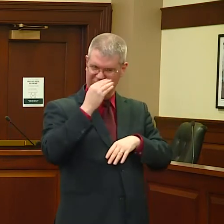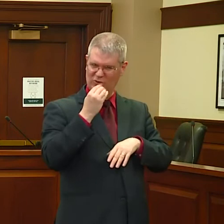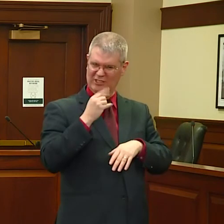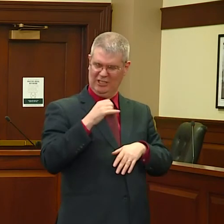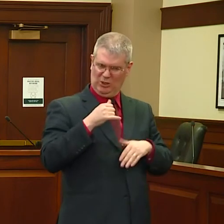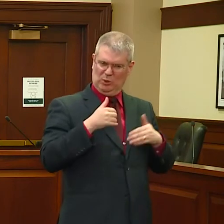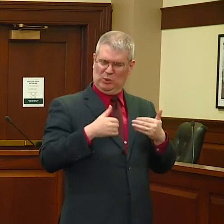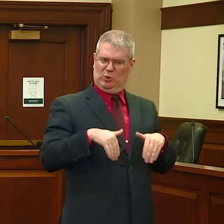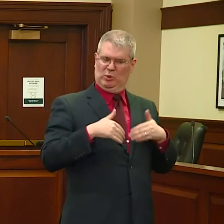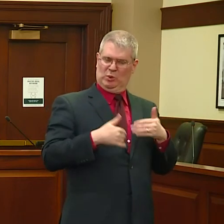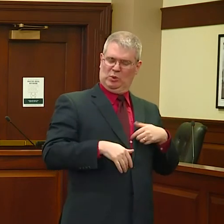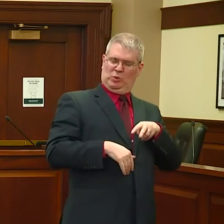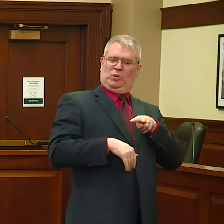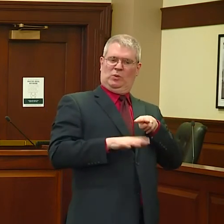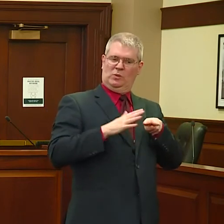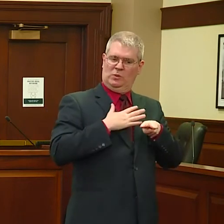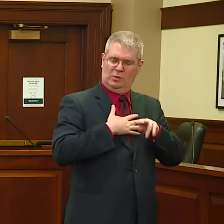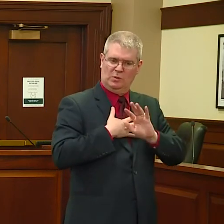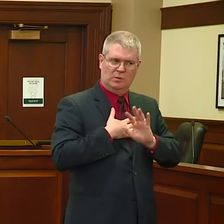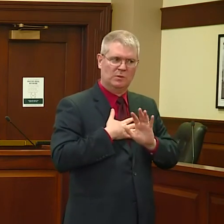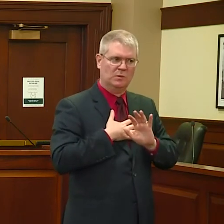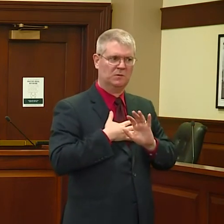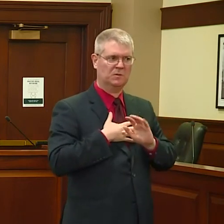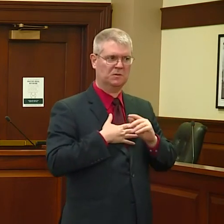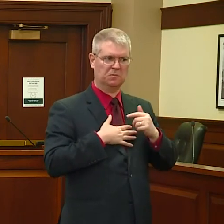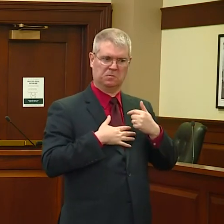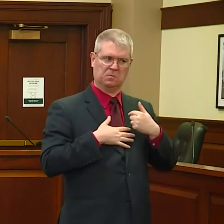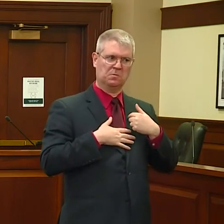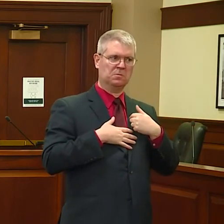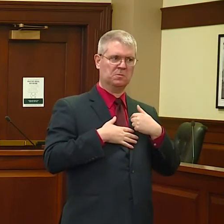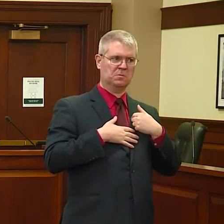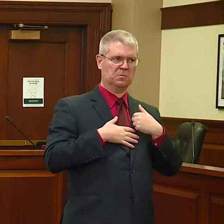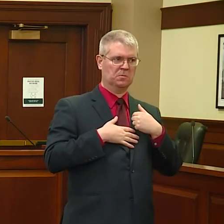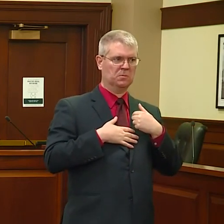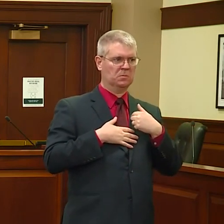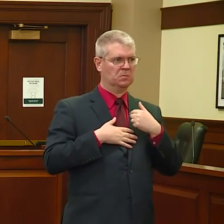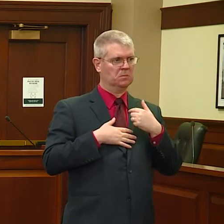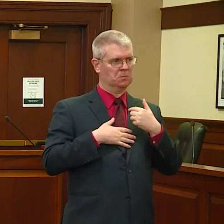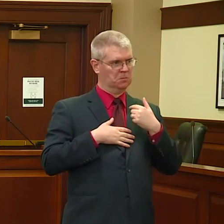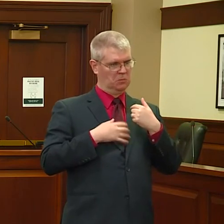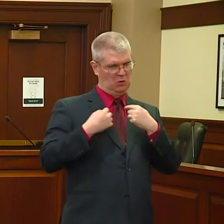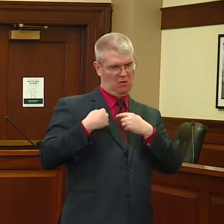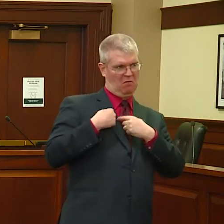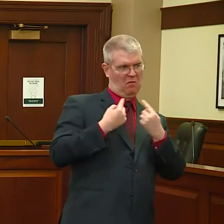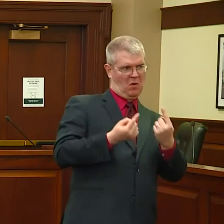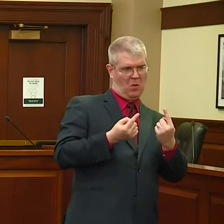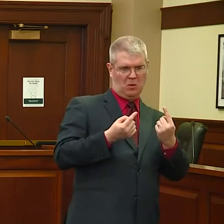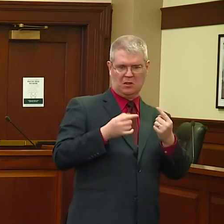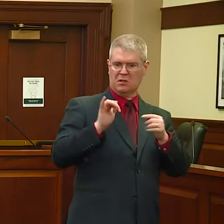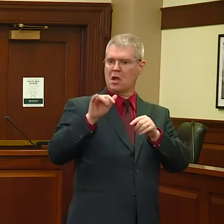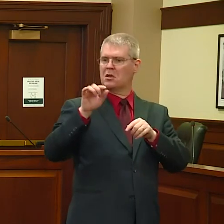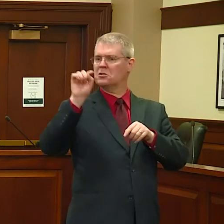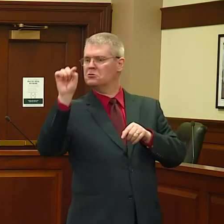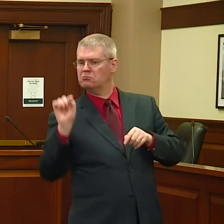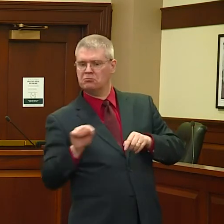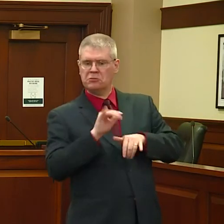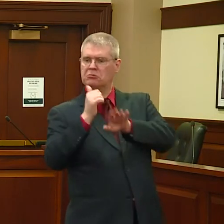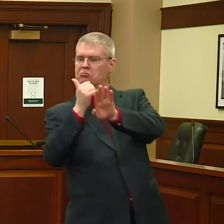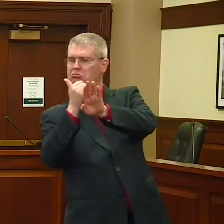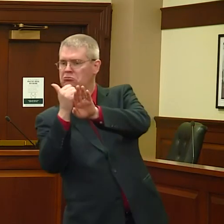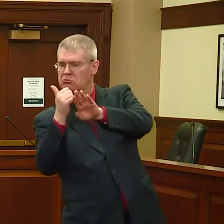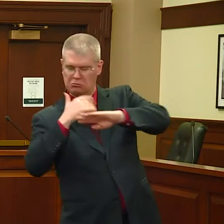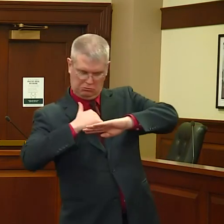got multiple cities where they've got mask ordinances. We've got multiple health districts. We've got multiple school districts